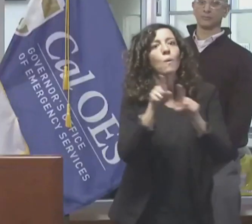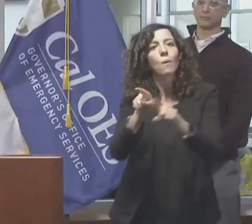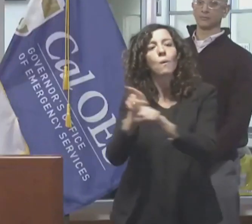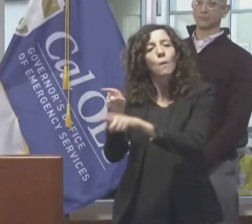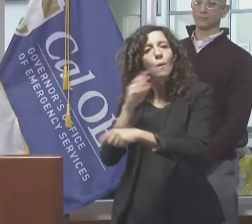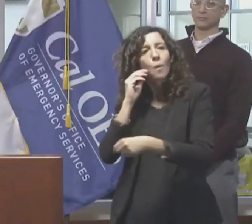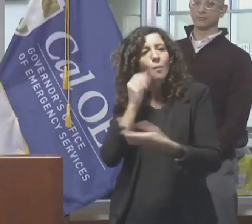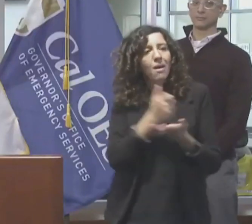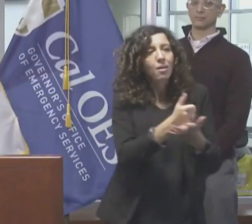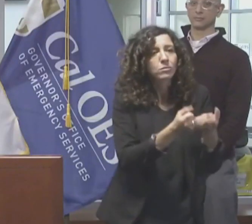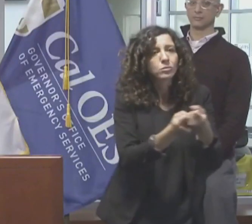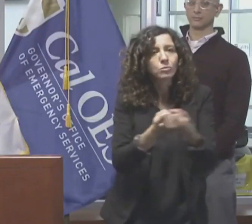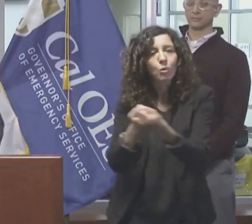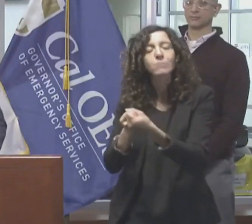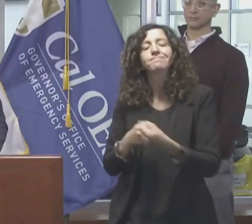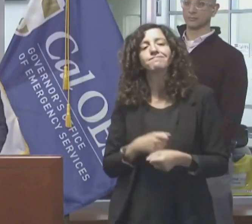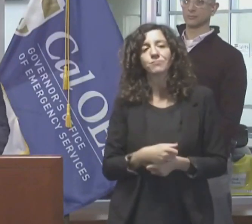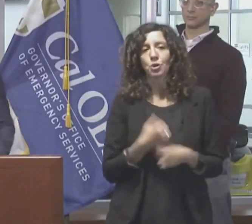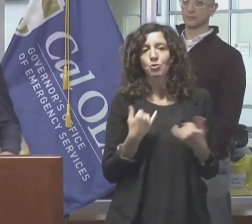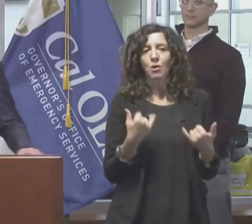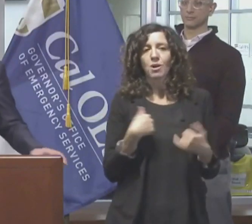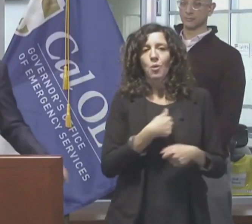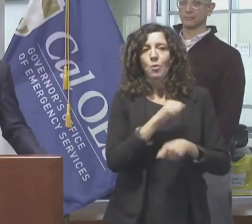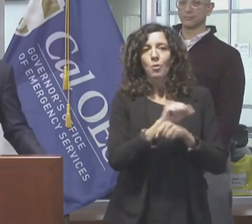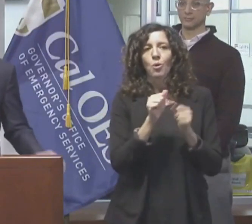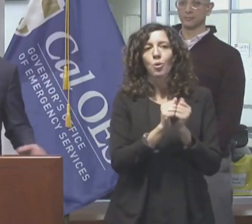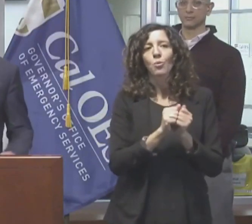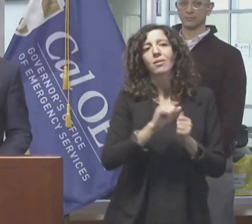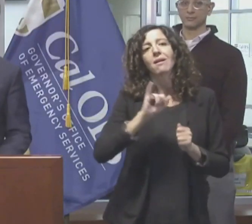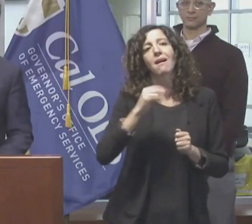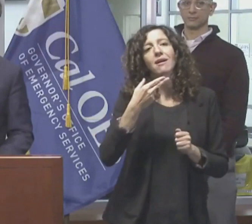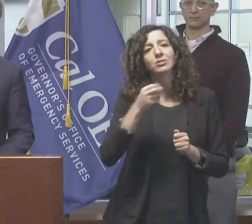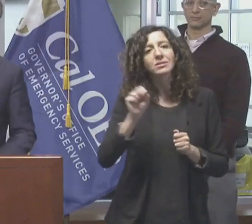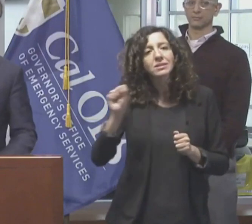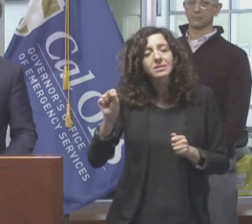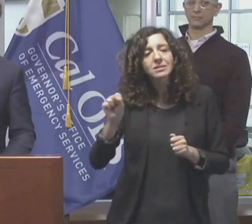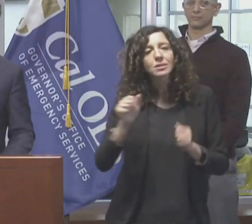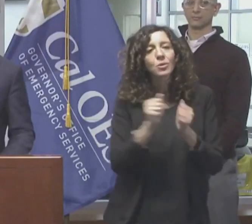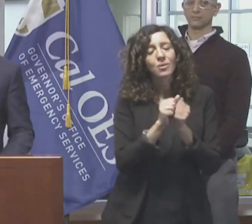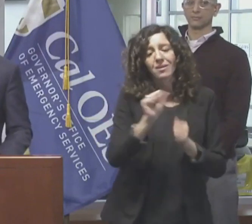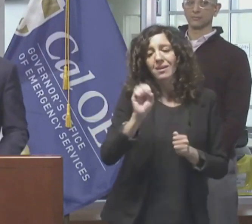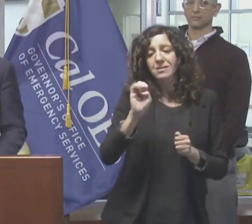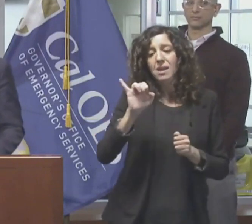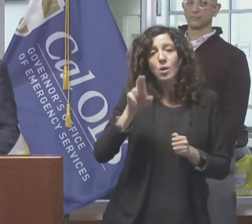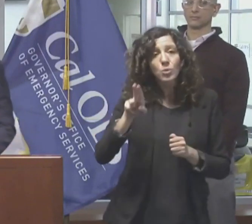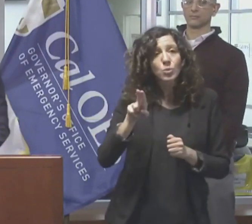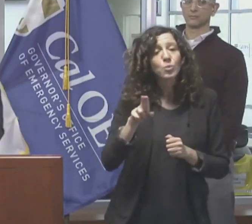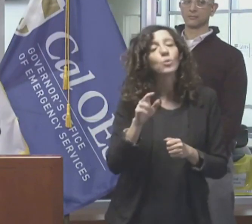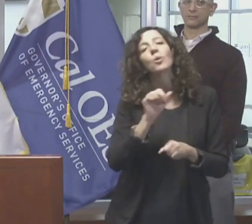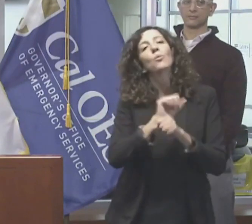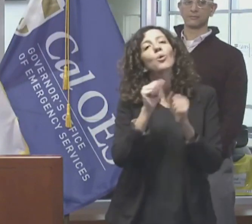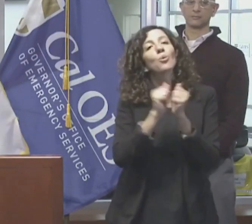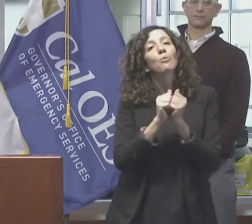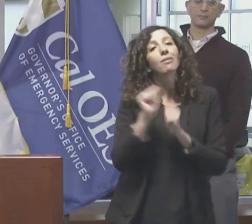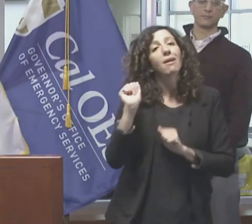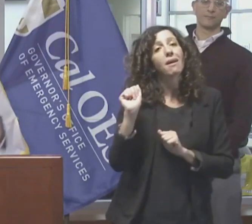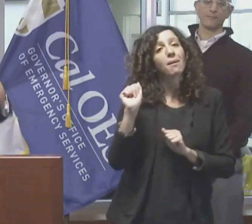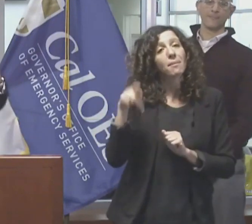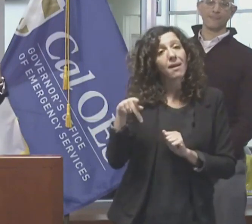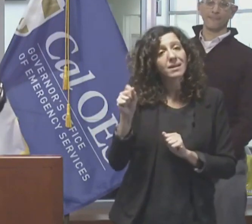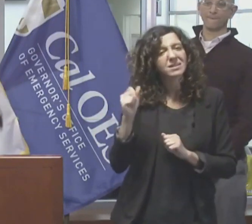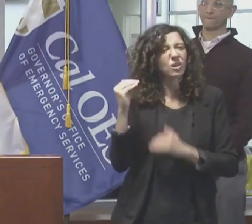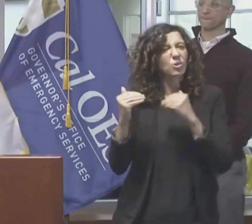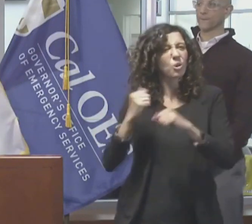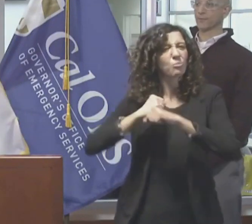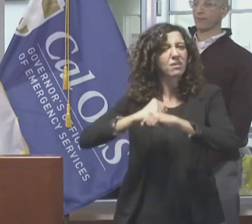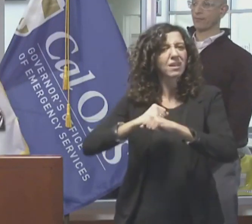Supportive Services, working with Local 215, SEIU, working with Adult Protective Services. In fact,